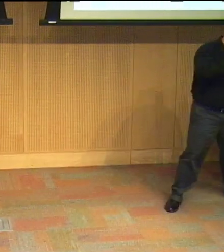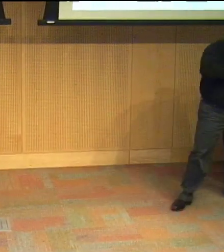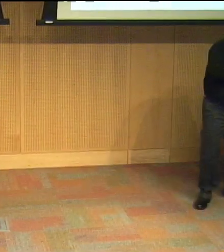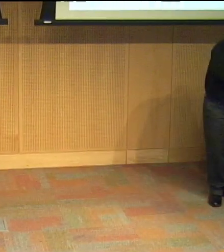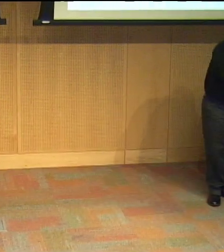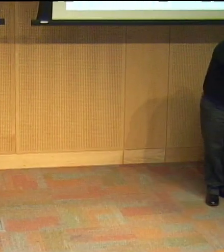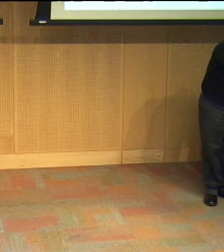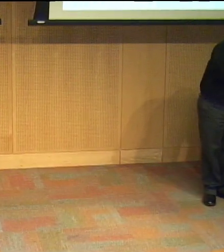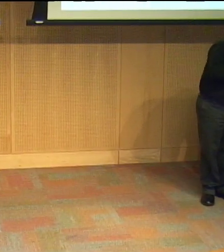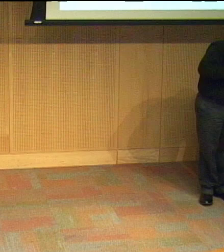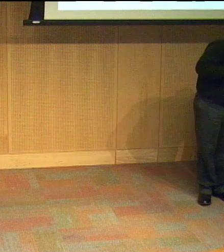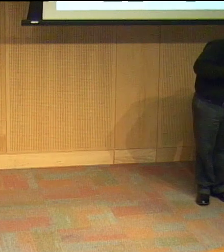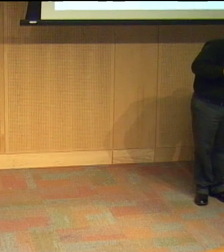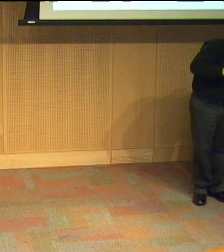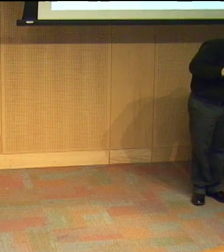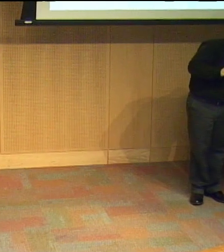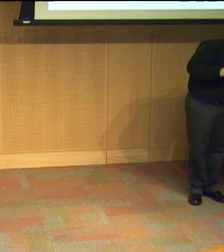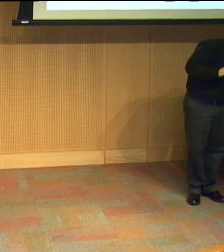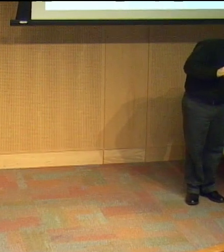of, I want to make sure I get it right,